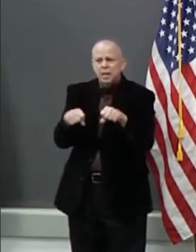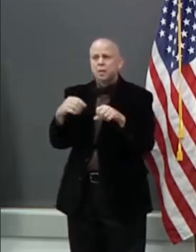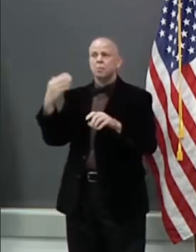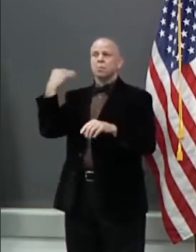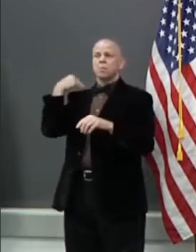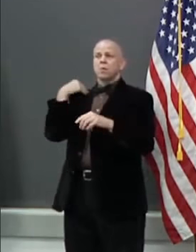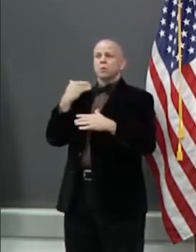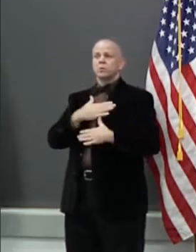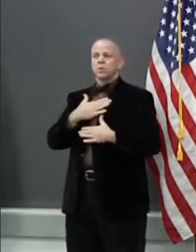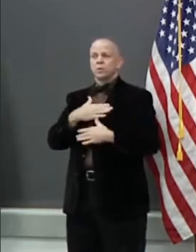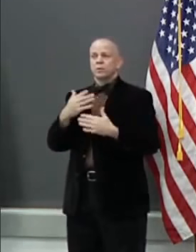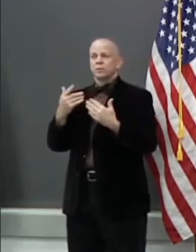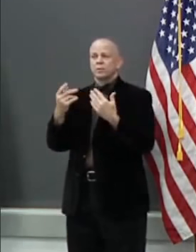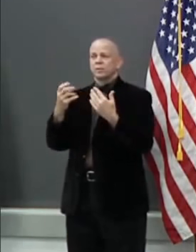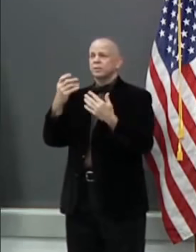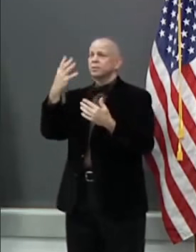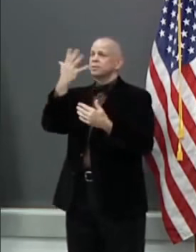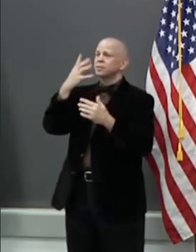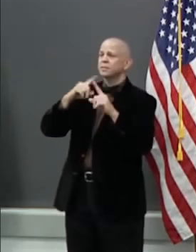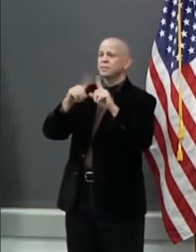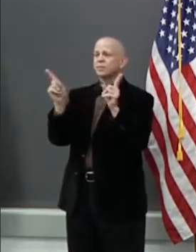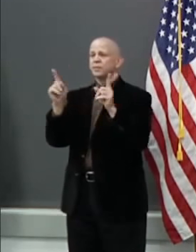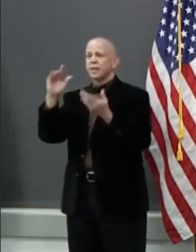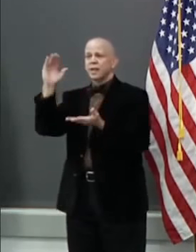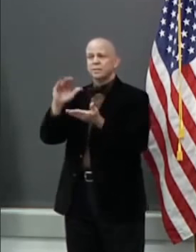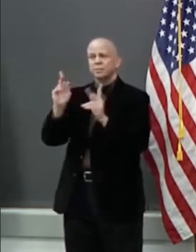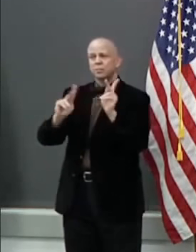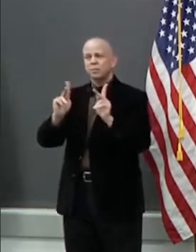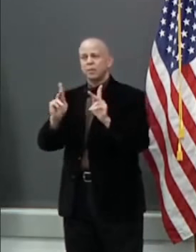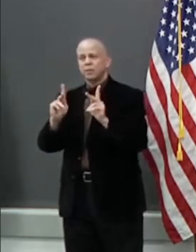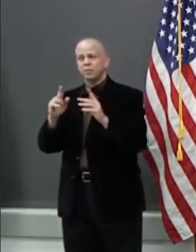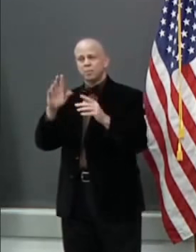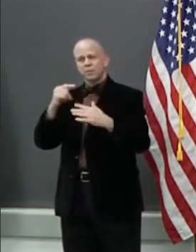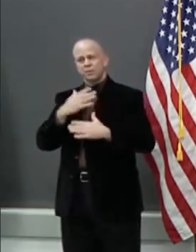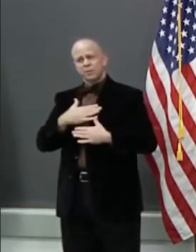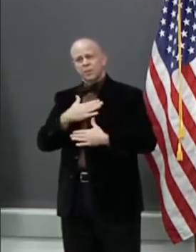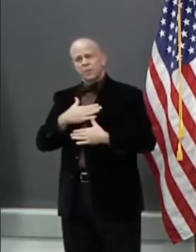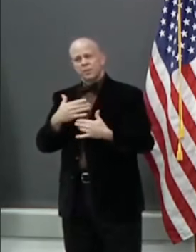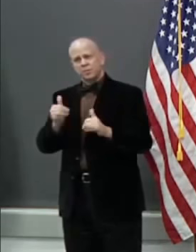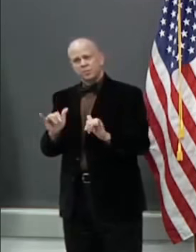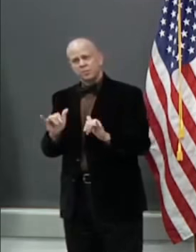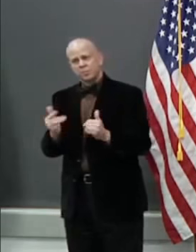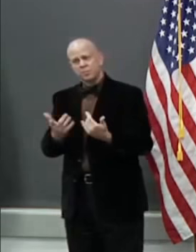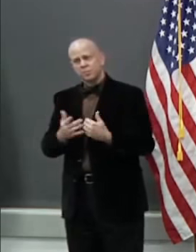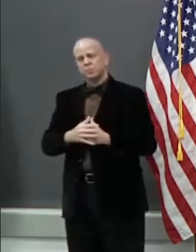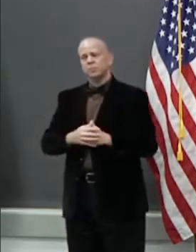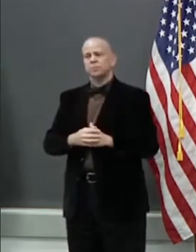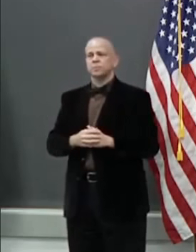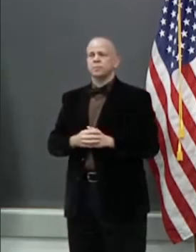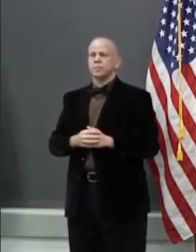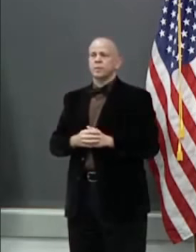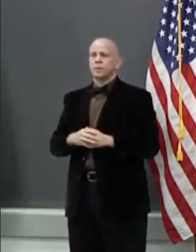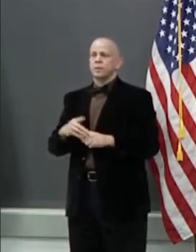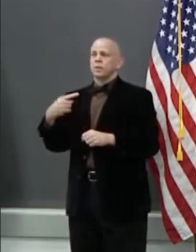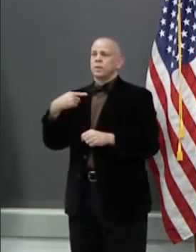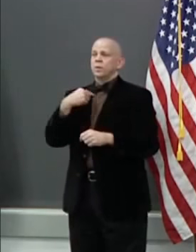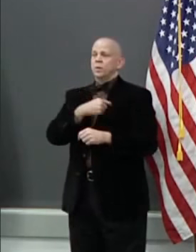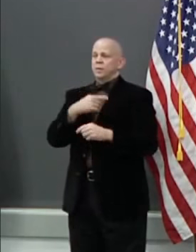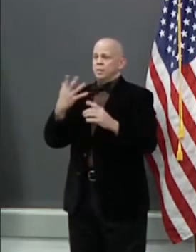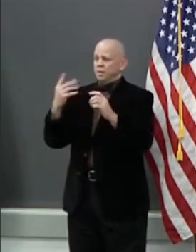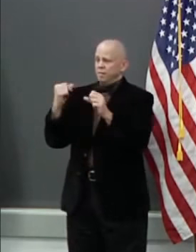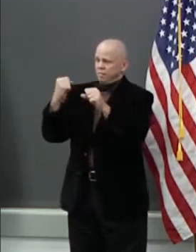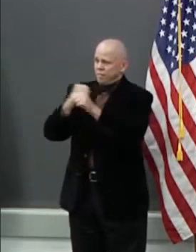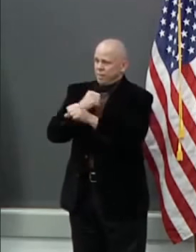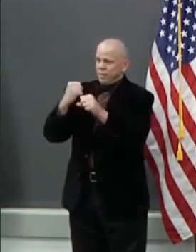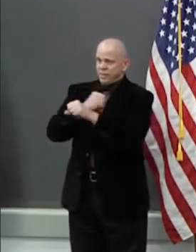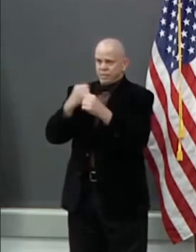even though they've changed and they're doing it with less people, in order for this to be sustainable. Because we're fighting this spike now, and I